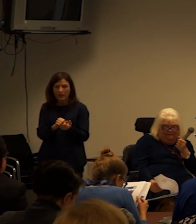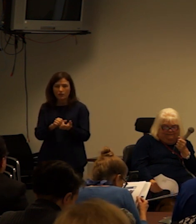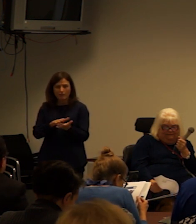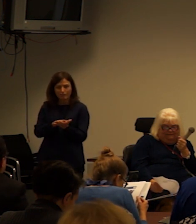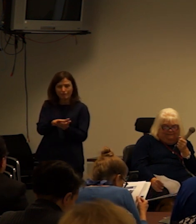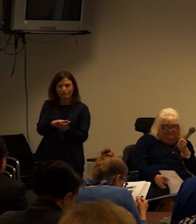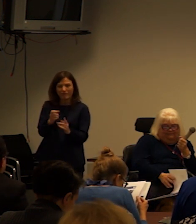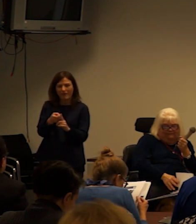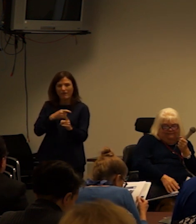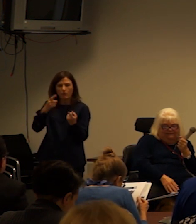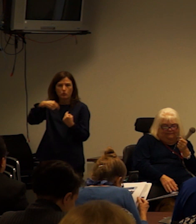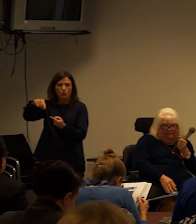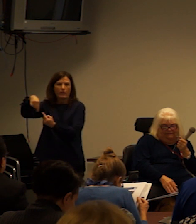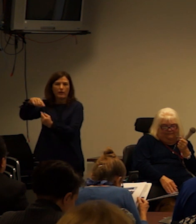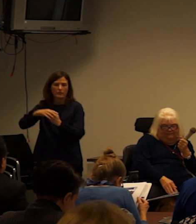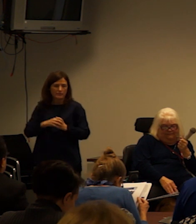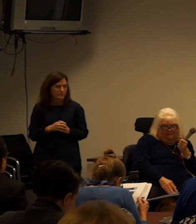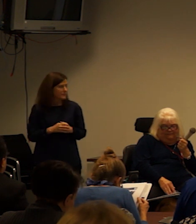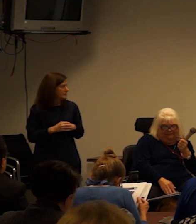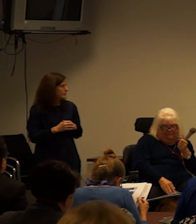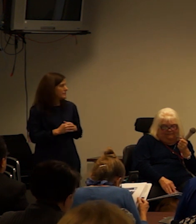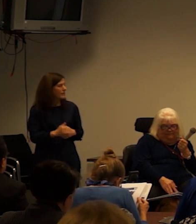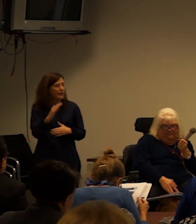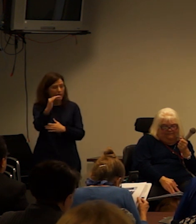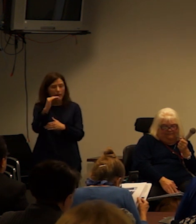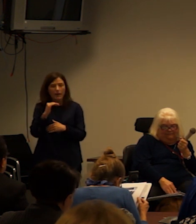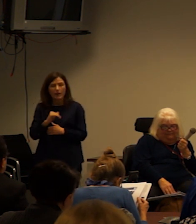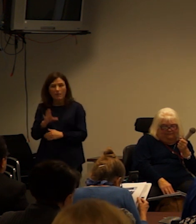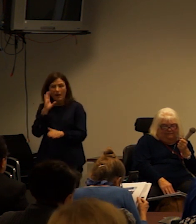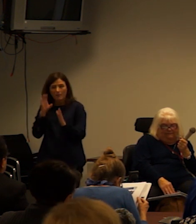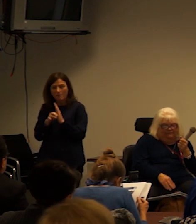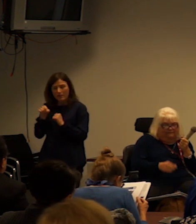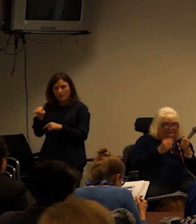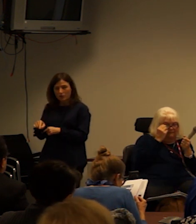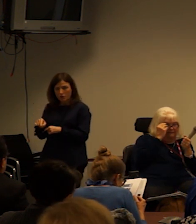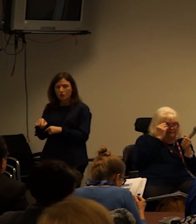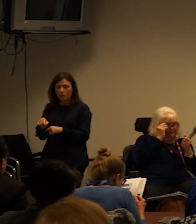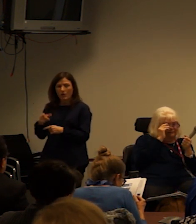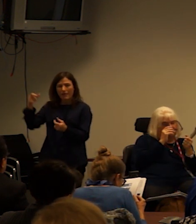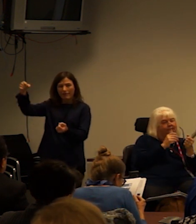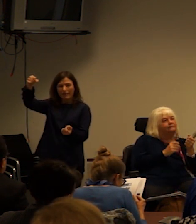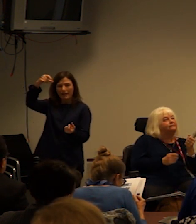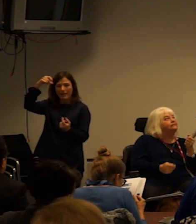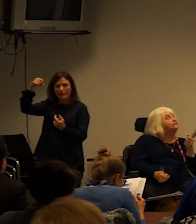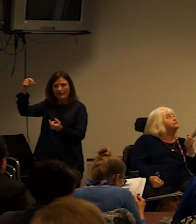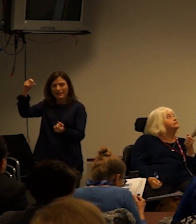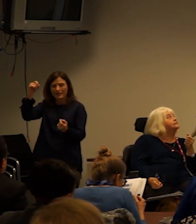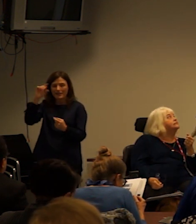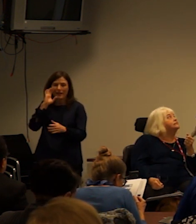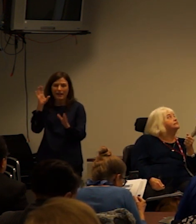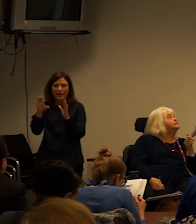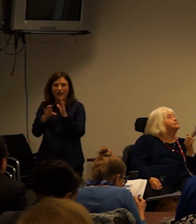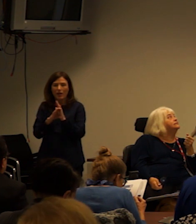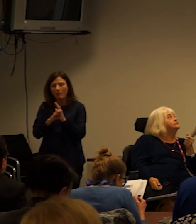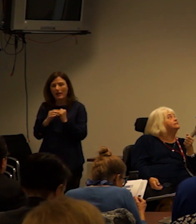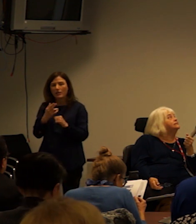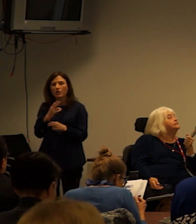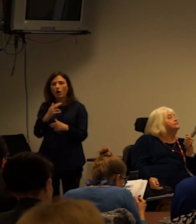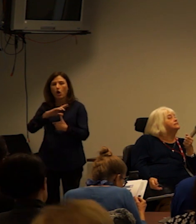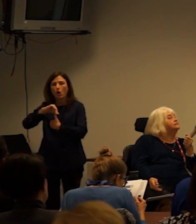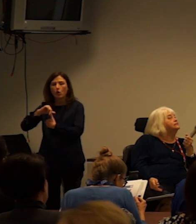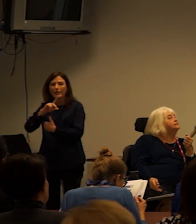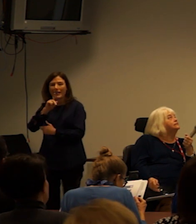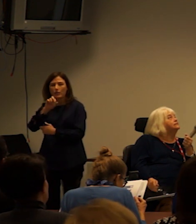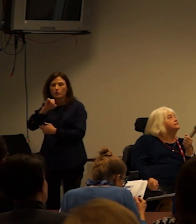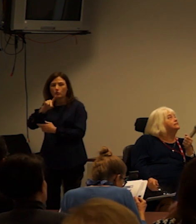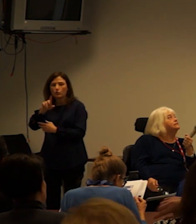tornado. And then the very bottom picture on the Gulf Coast is a satellite image of Hurricane Katrina as it came ashore. And it